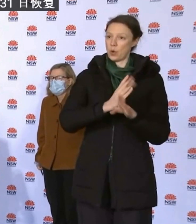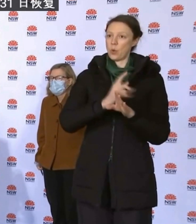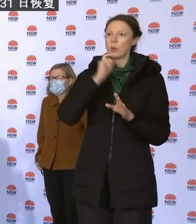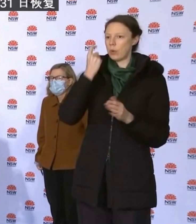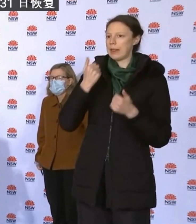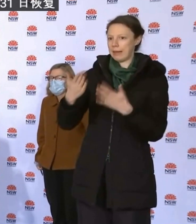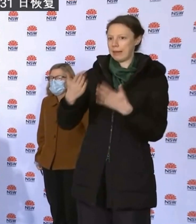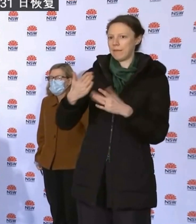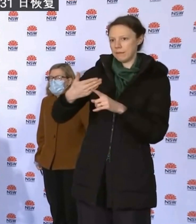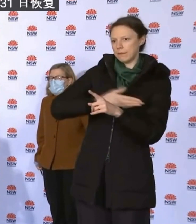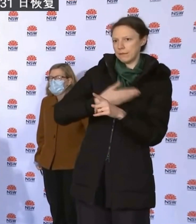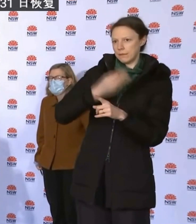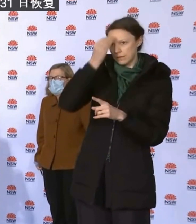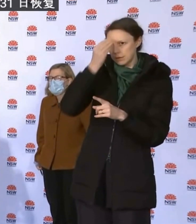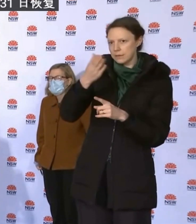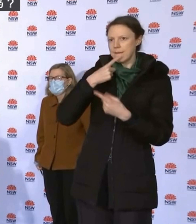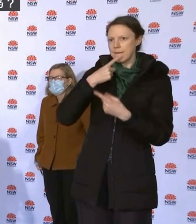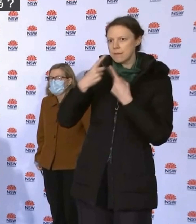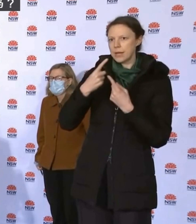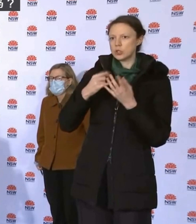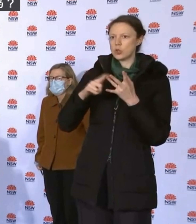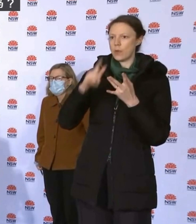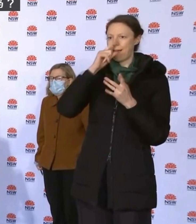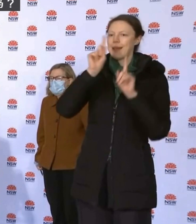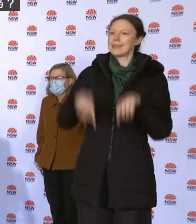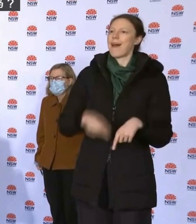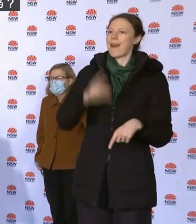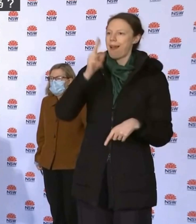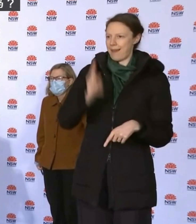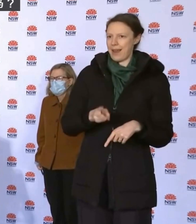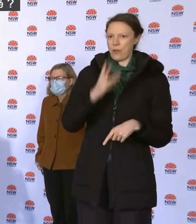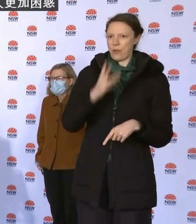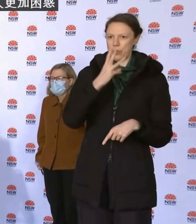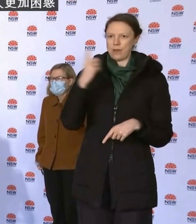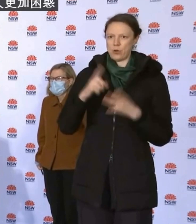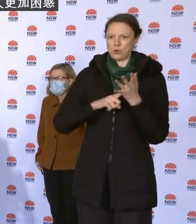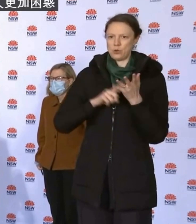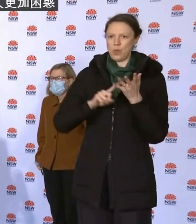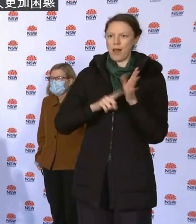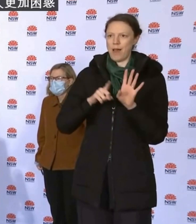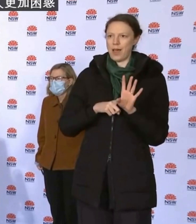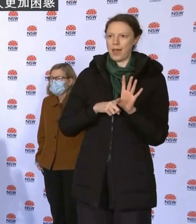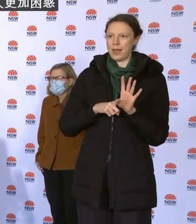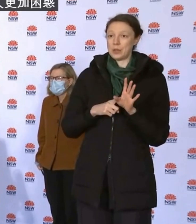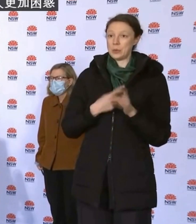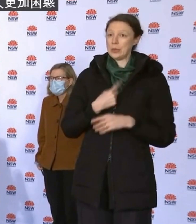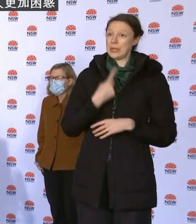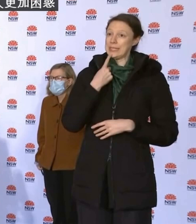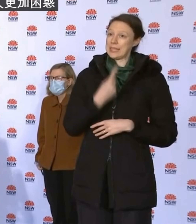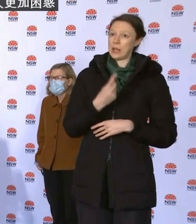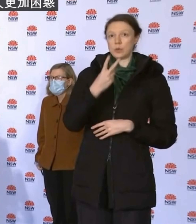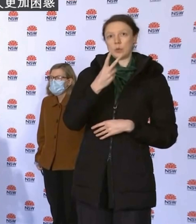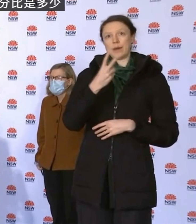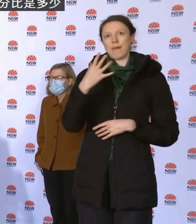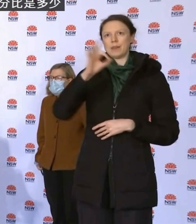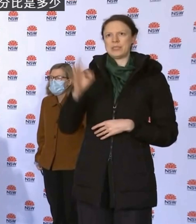30 so that they can resume on the 31st of July. And can I make this very clear? Putting a percentage on there causes more confusion for people.